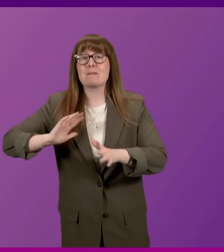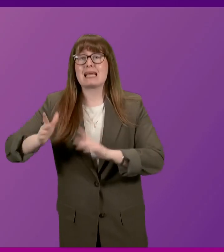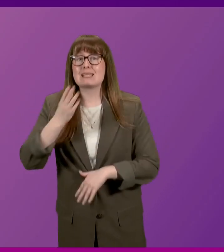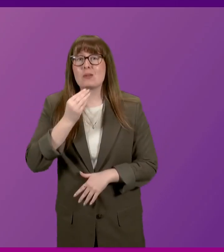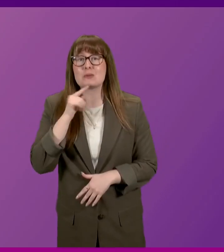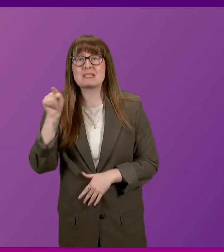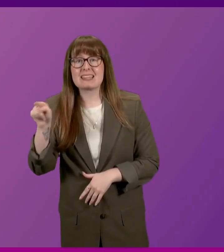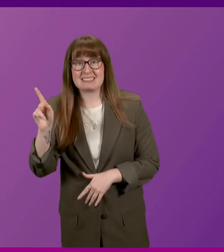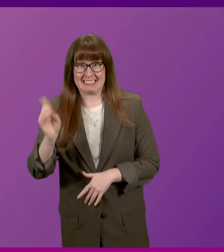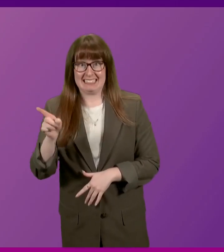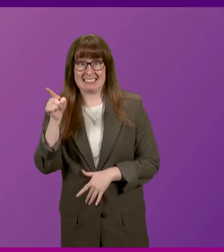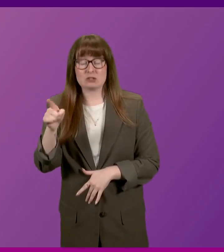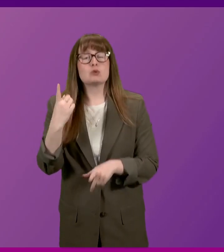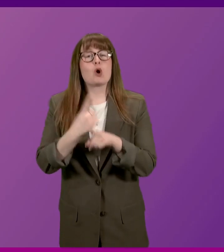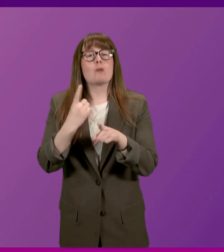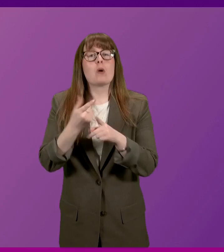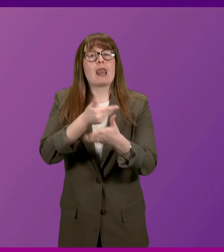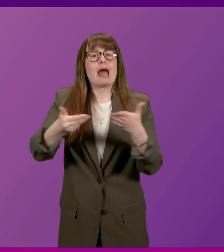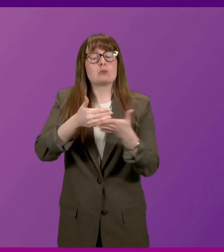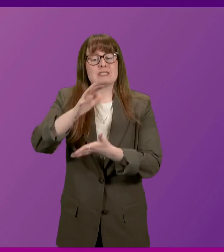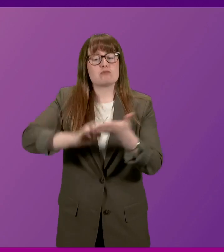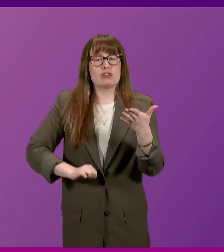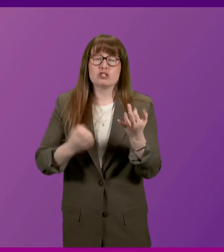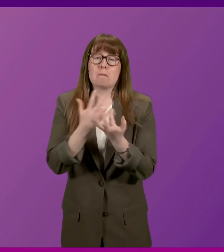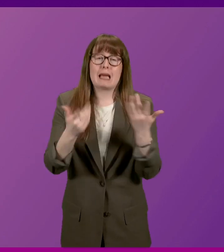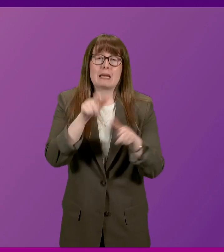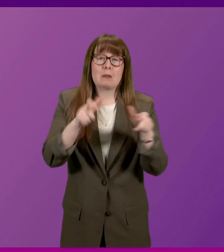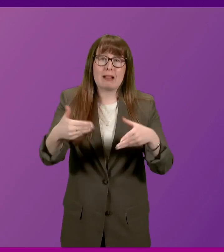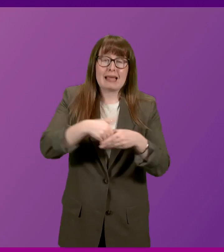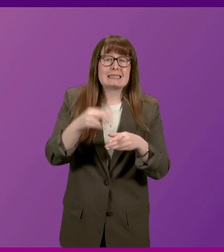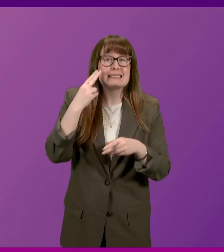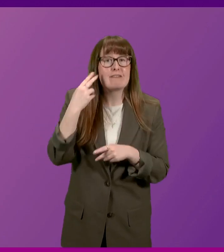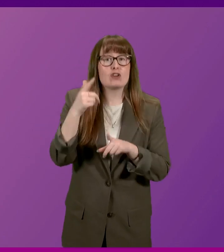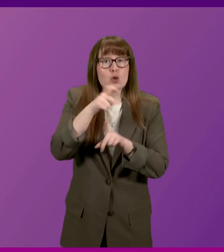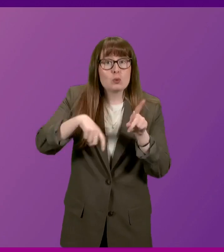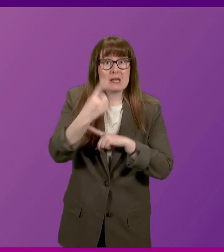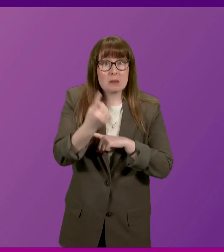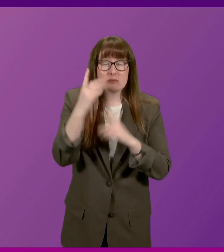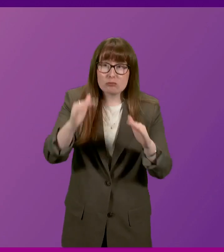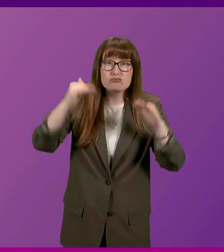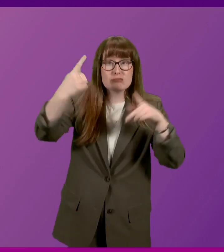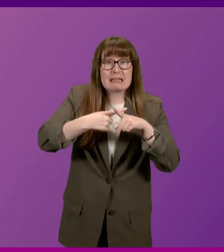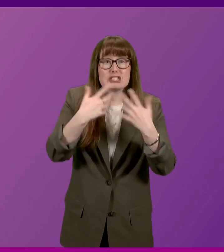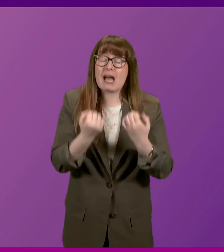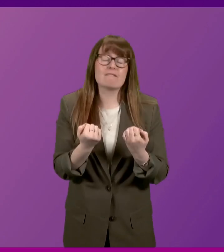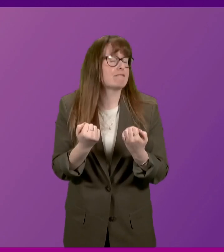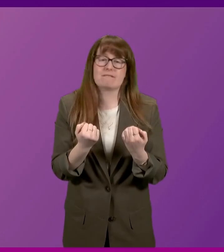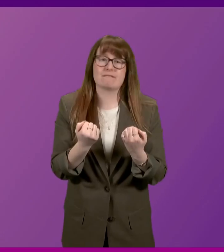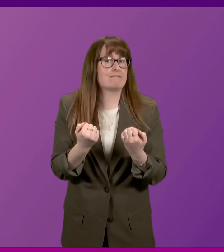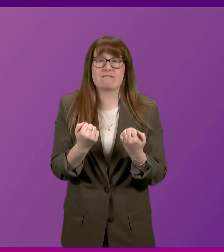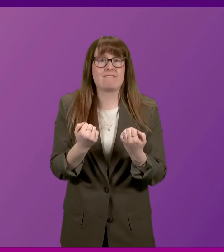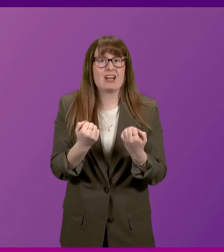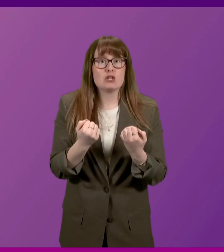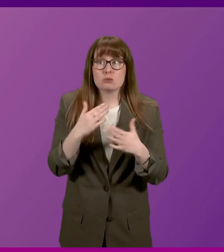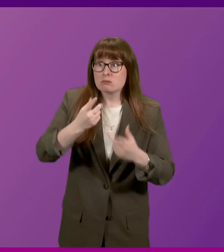and going back to the point about language deprivation earlier, there are many members of the deaf community who don't have high level of English literacy skills, and so you